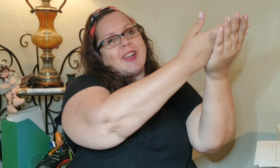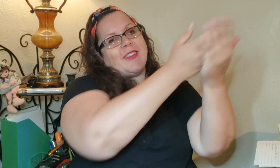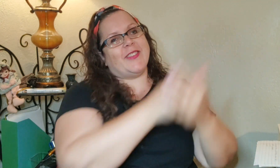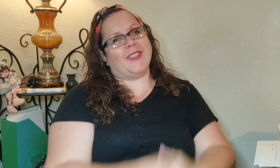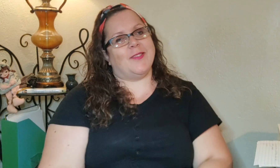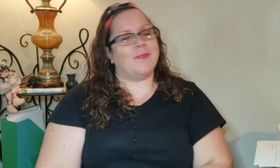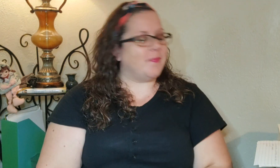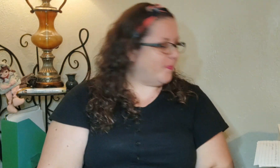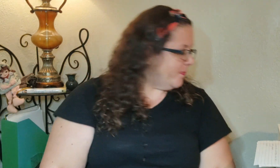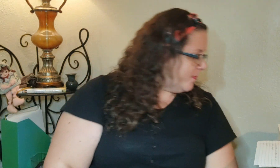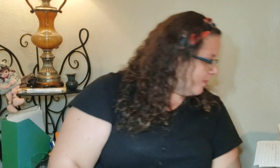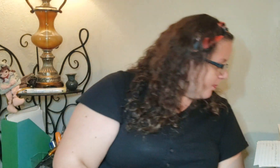arrive.